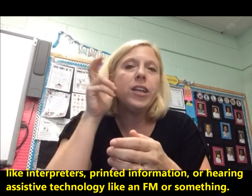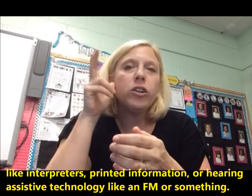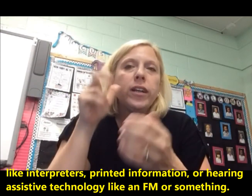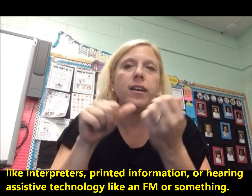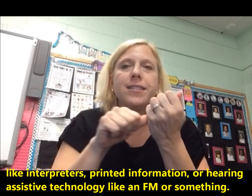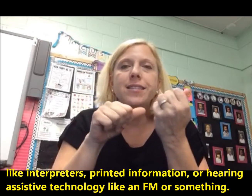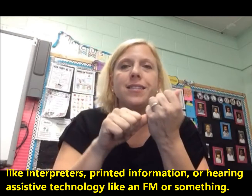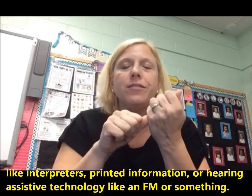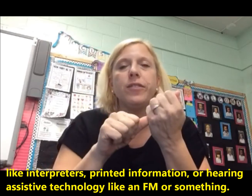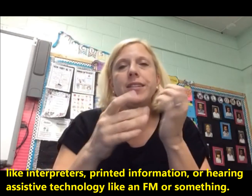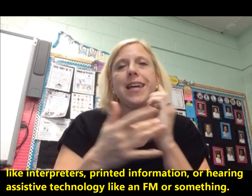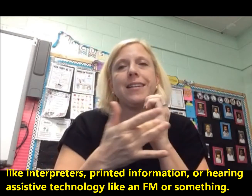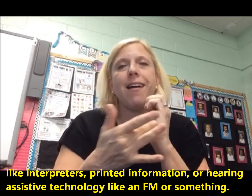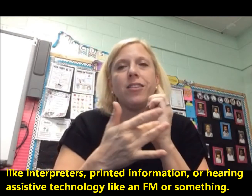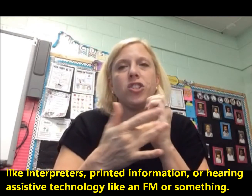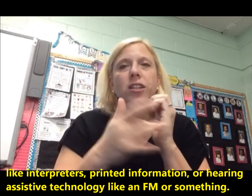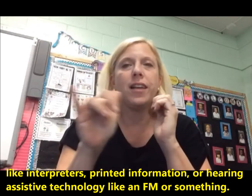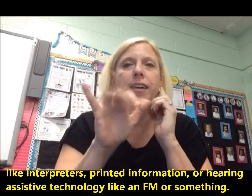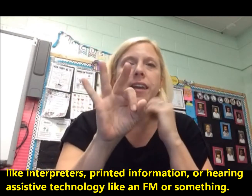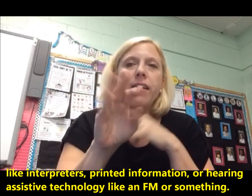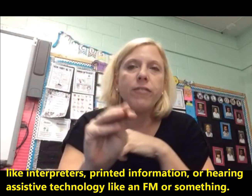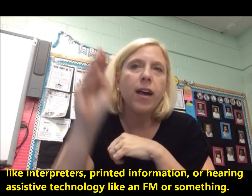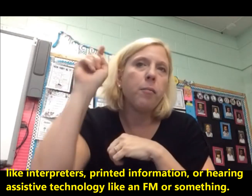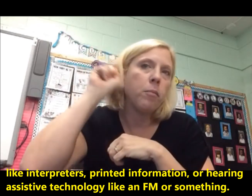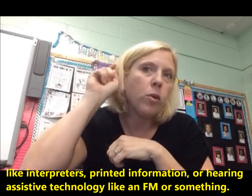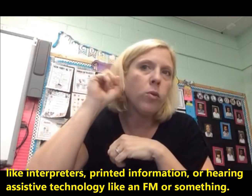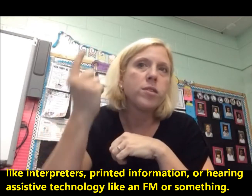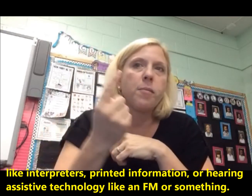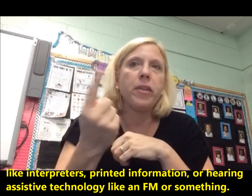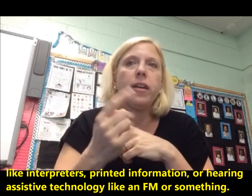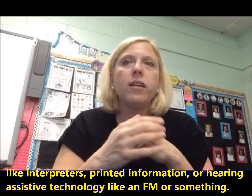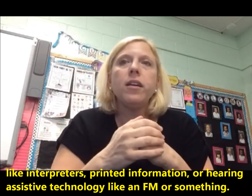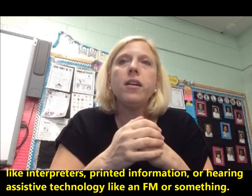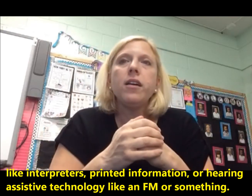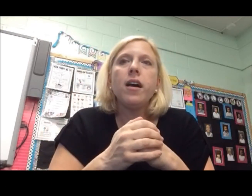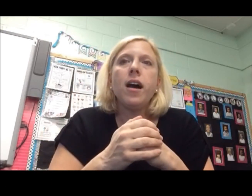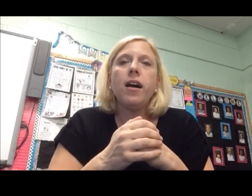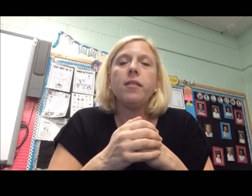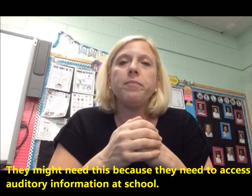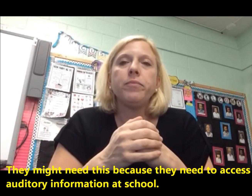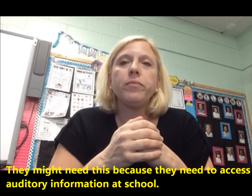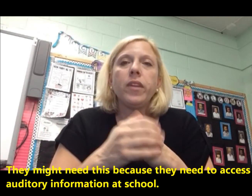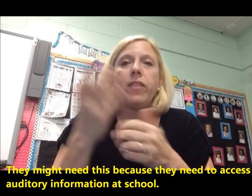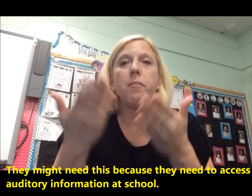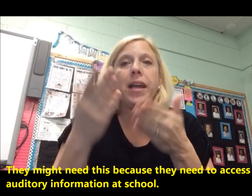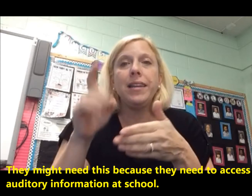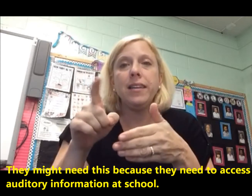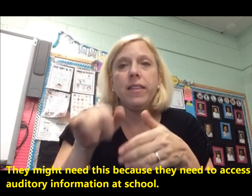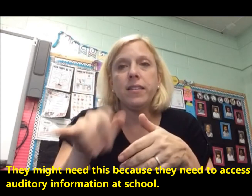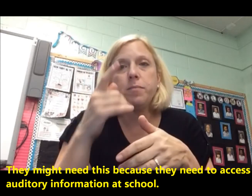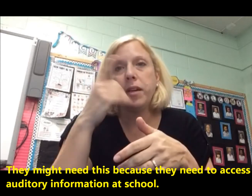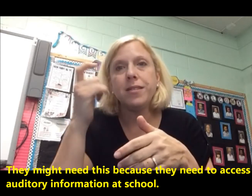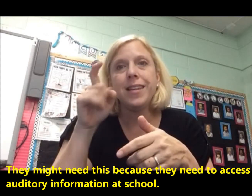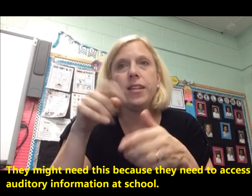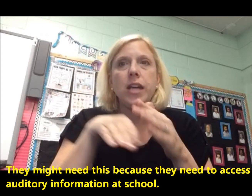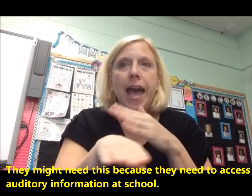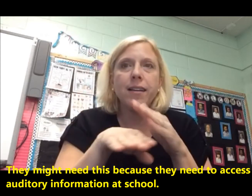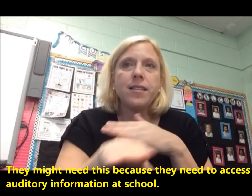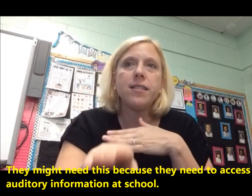hearing assistive technology like an FM or something. They might need this because they need to access